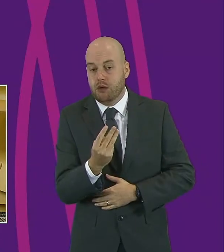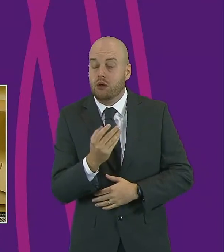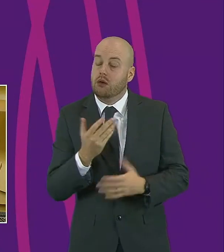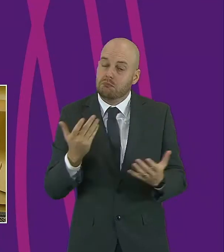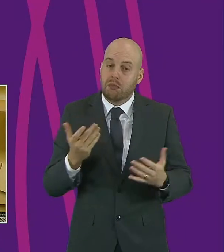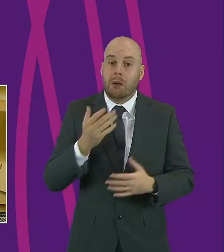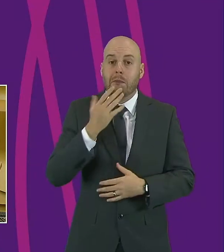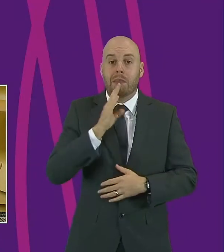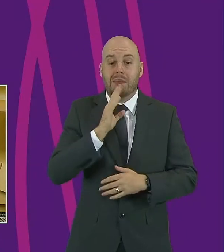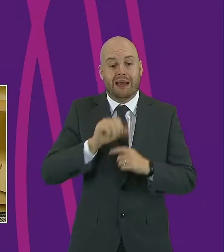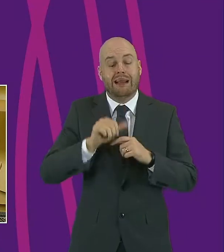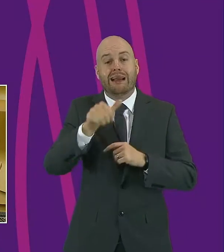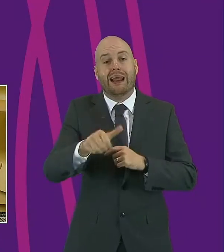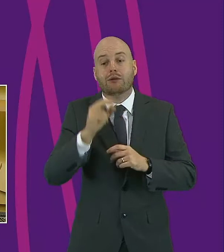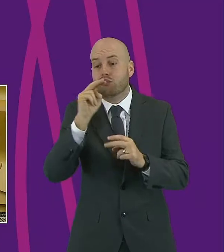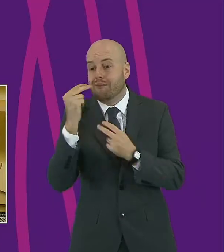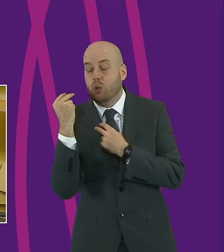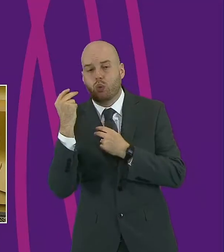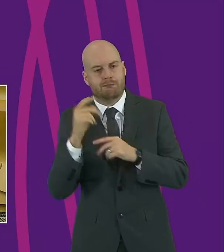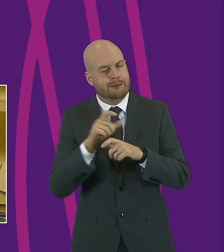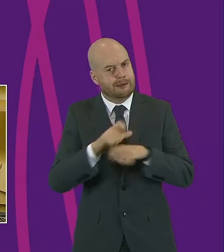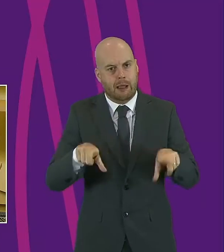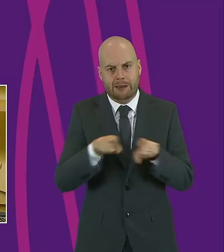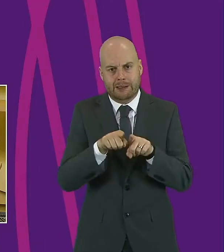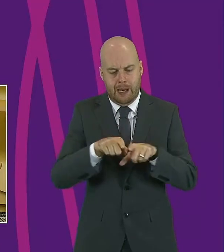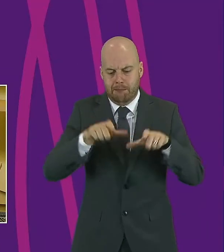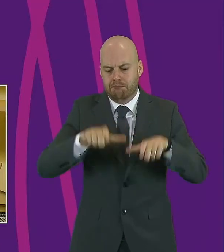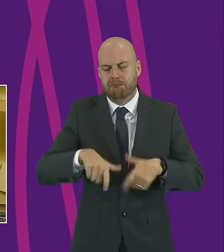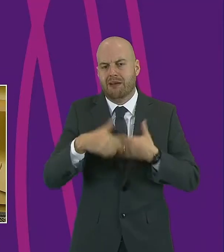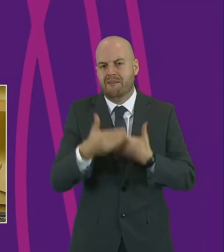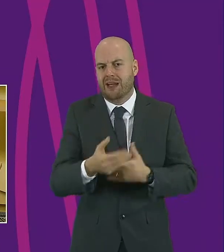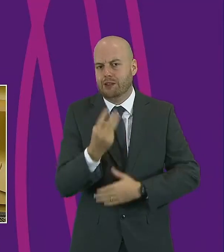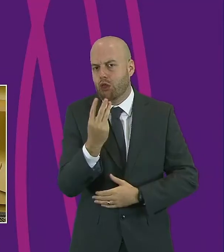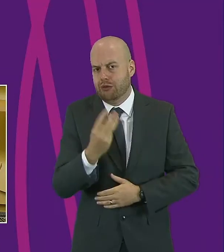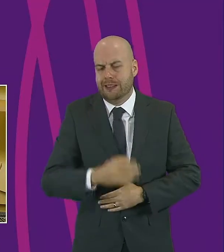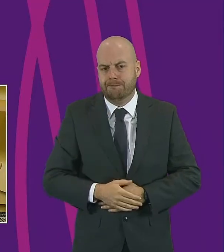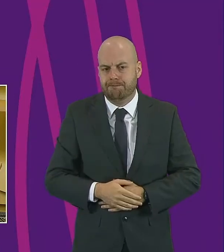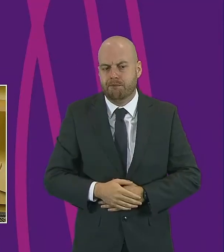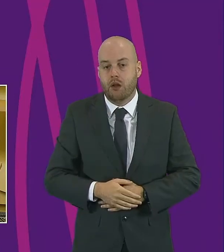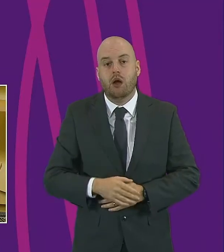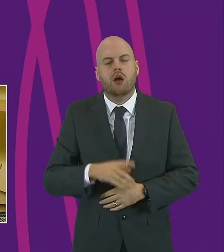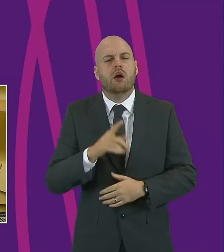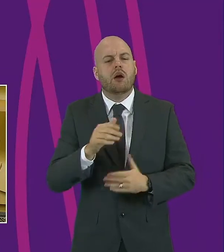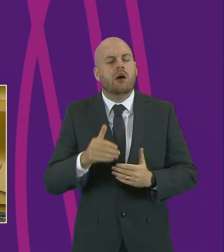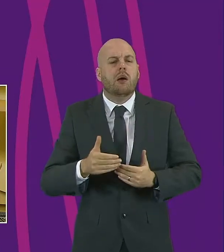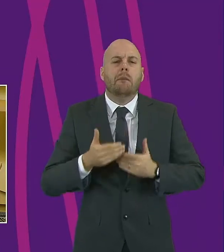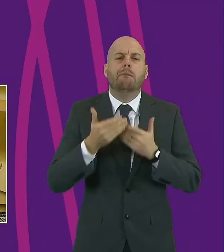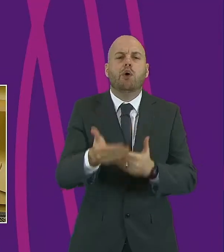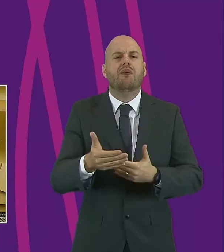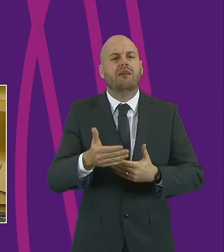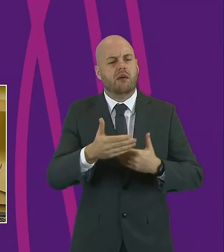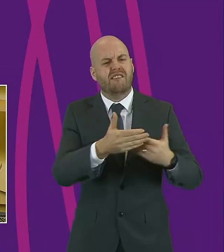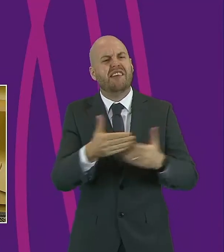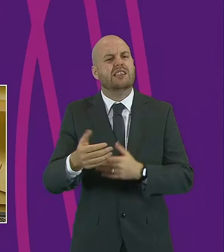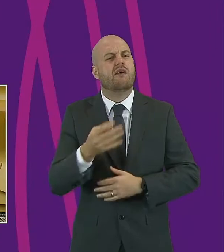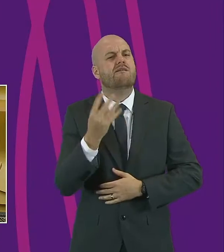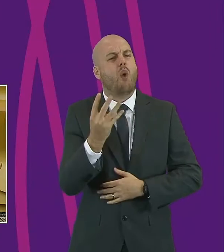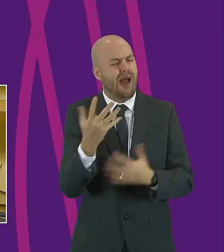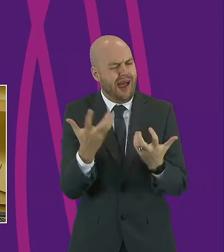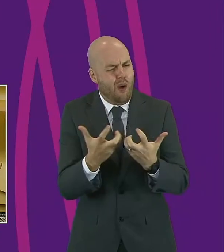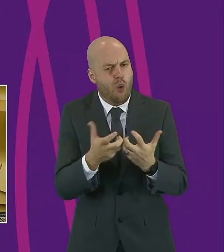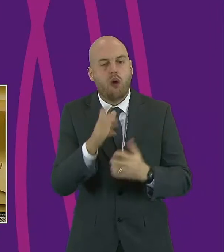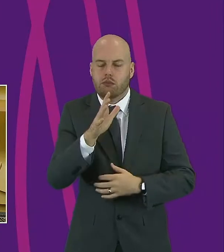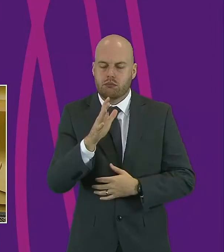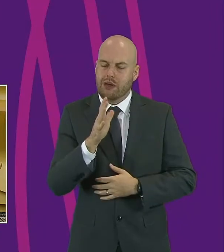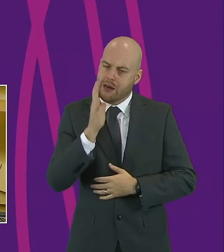point 2. For us to move to phase 4, we would have to be satisfied, and I'm quoting from our route map, that the virus is no longer considered